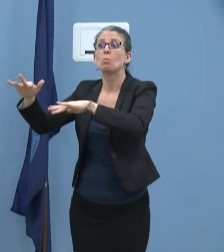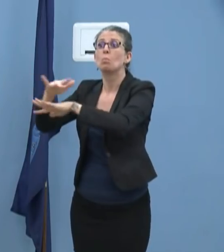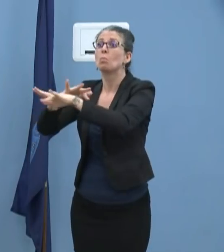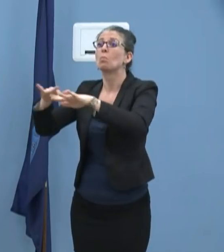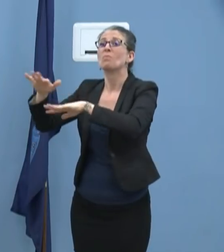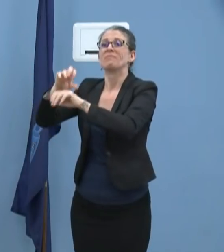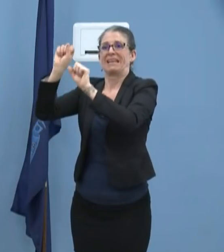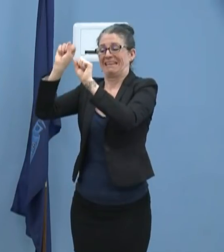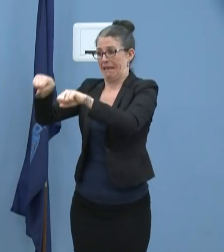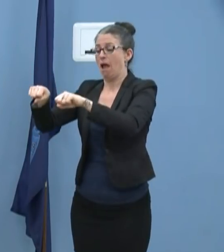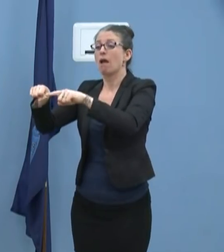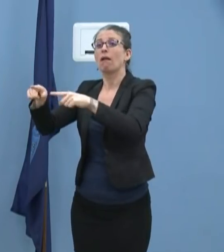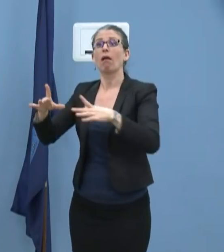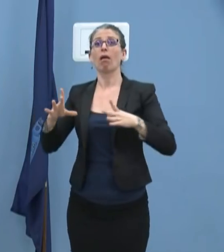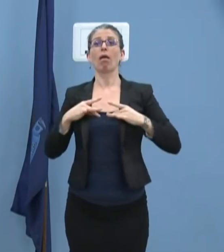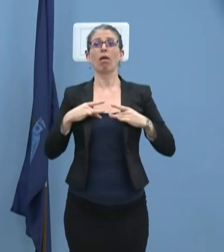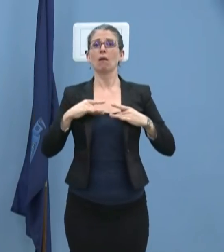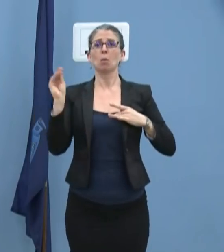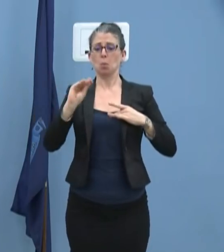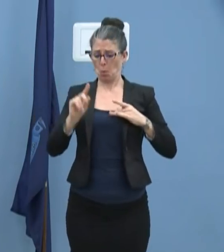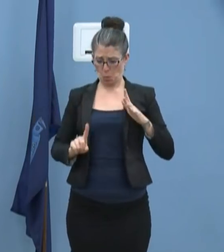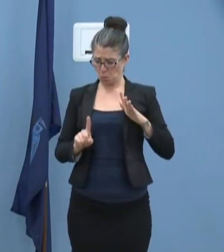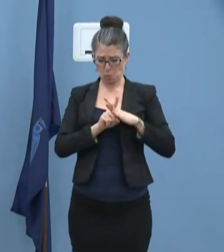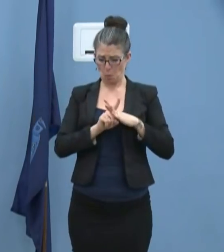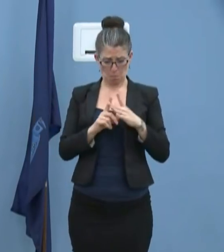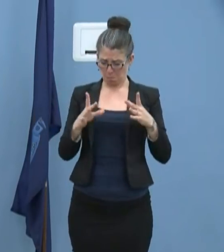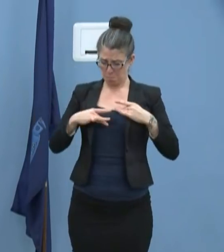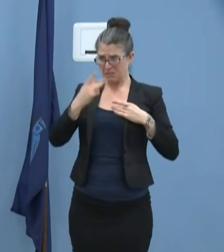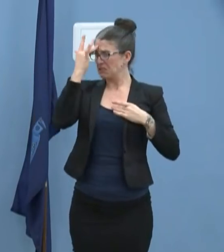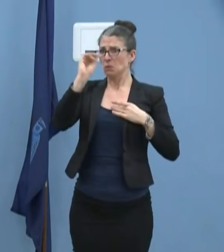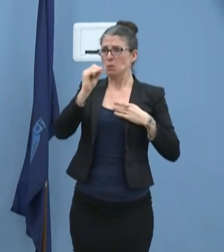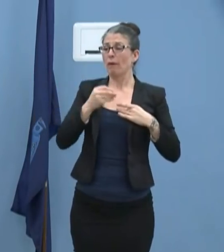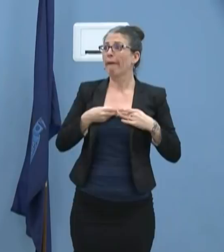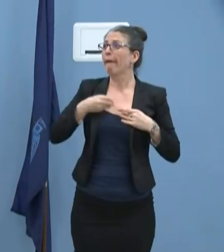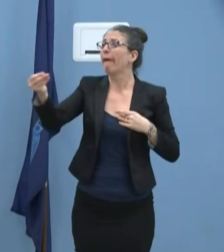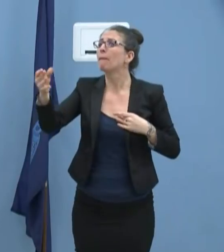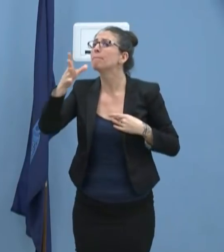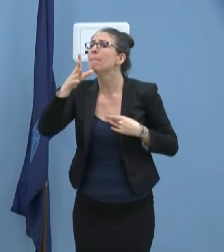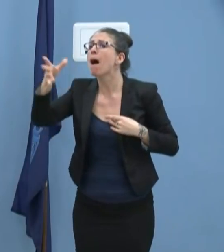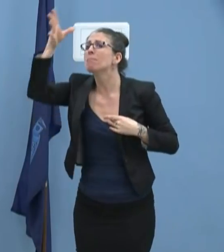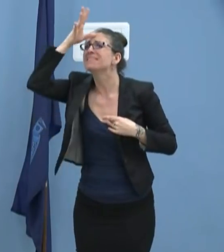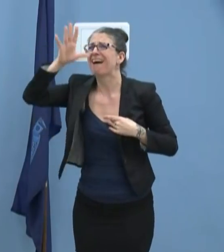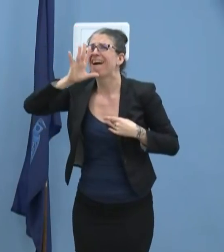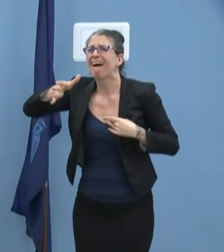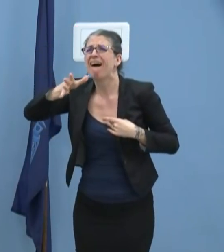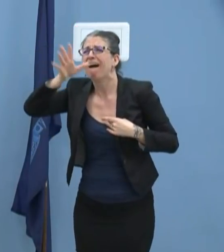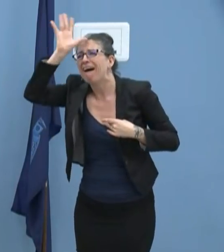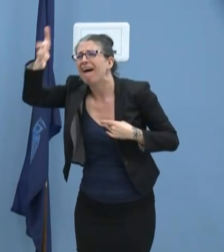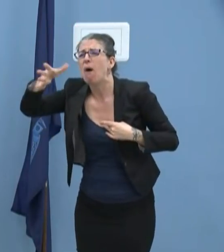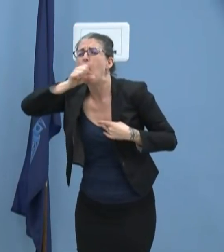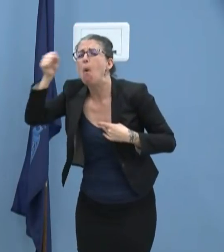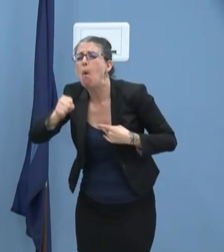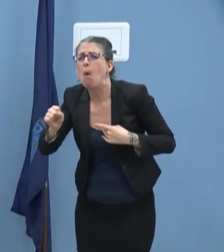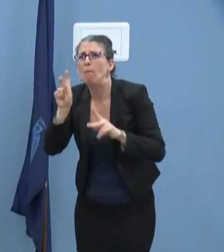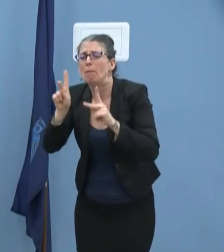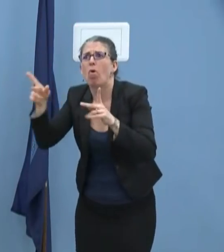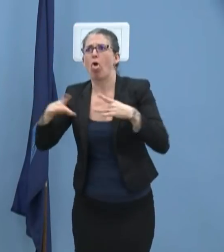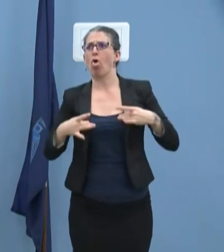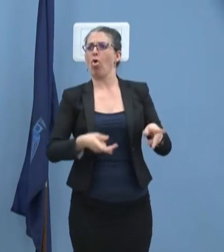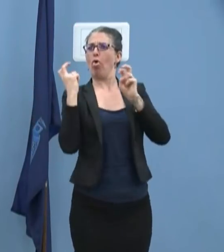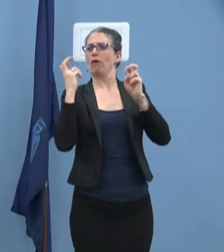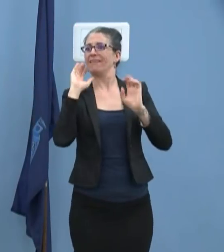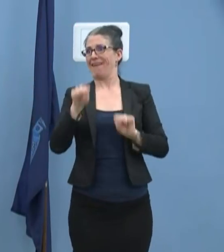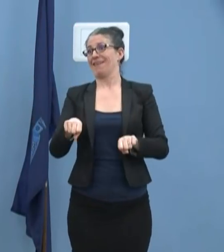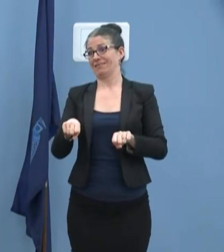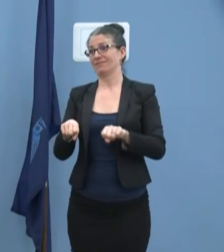parents, their neighbors, and such things. So that's how, an epidemiological perspective, we think about those things. Brandi? Just a couple more about